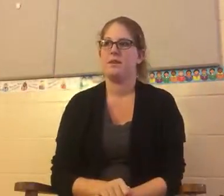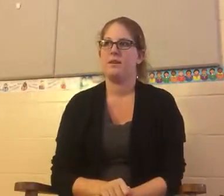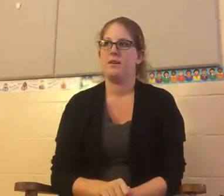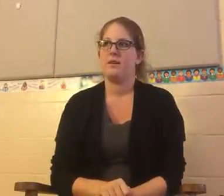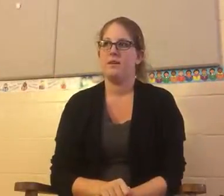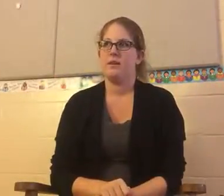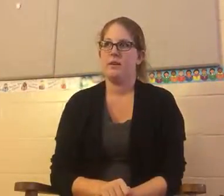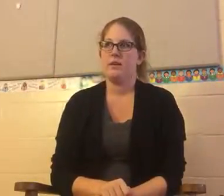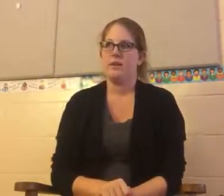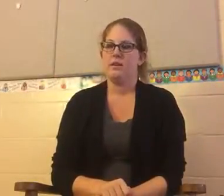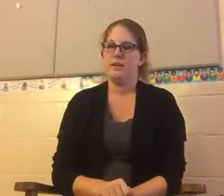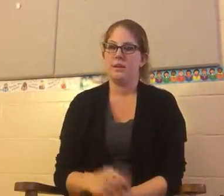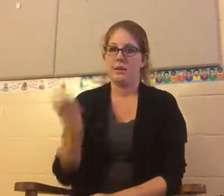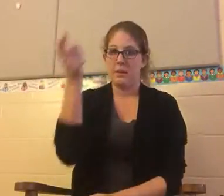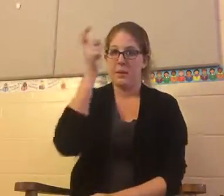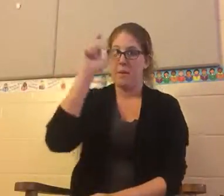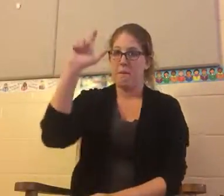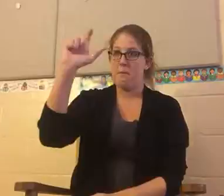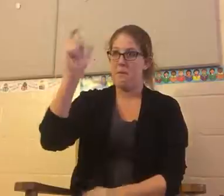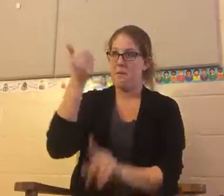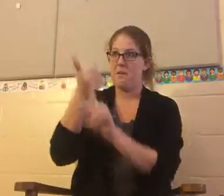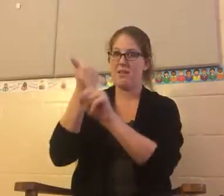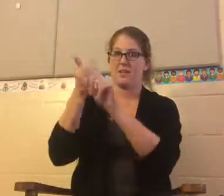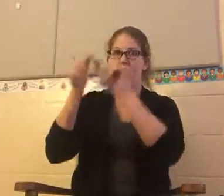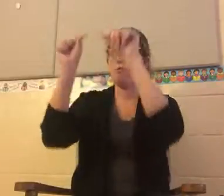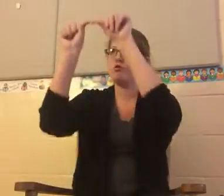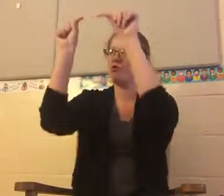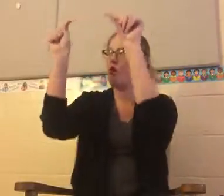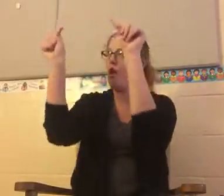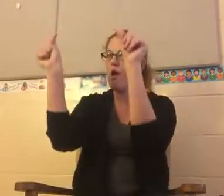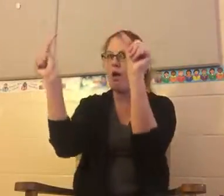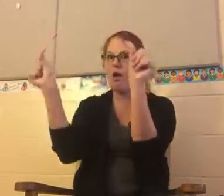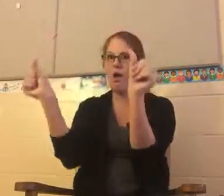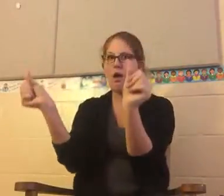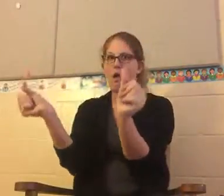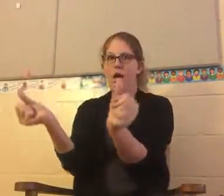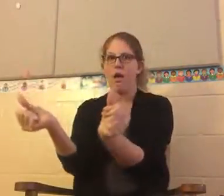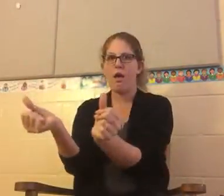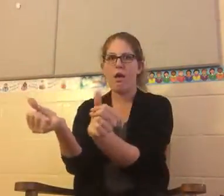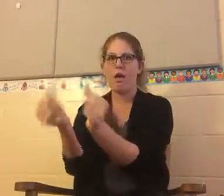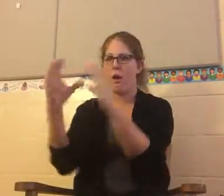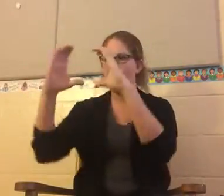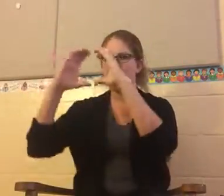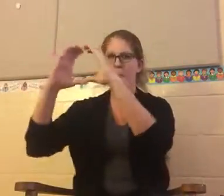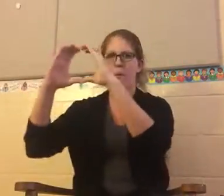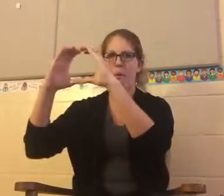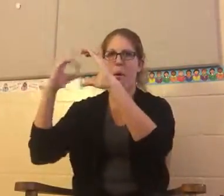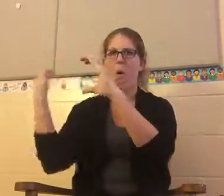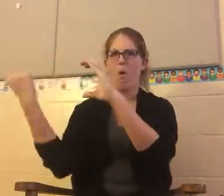The moon does not change its shape. It is always as a big round rock. Instead, it